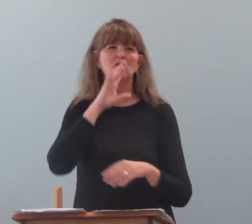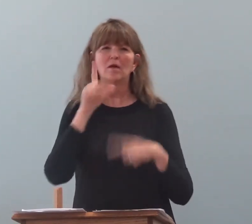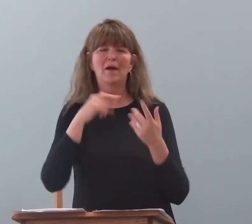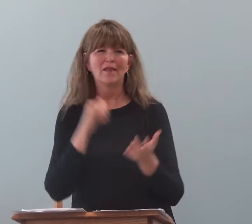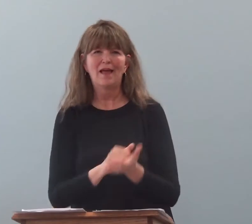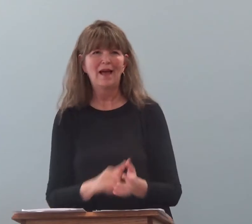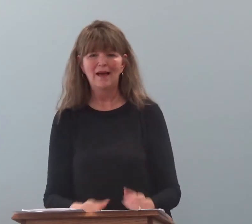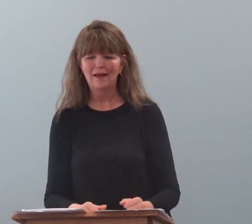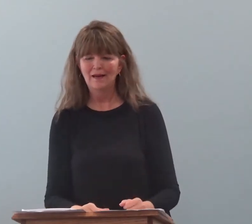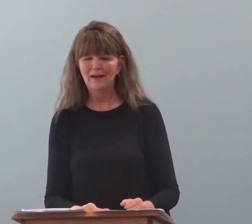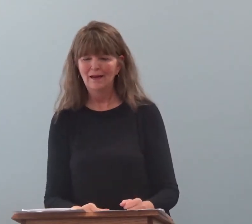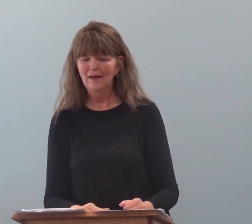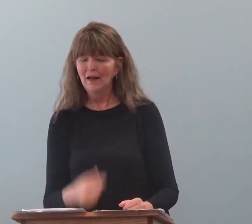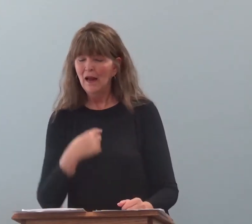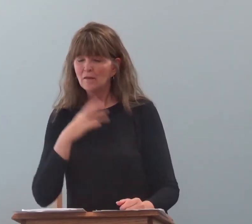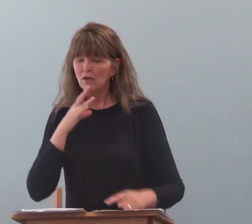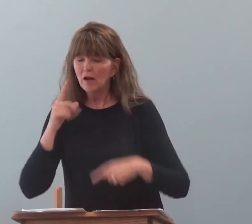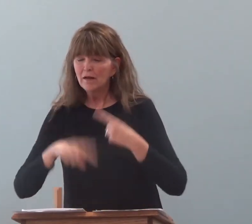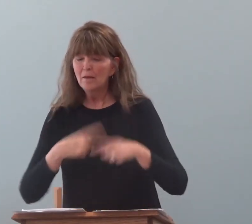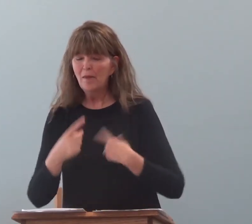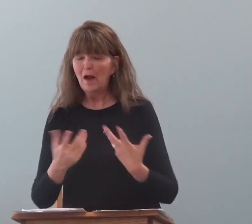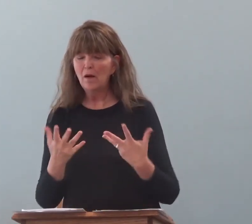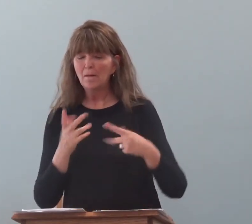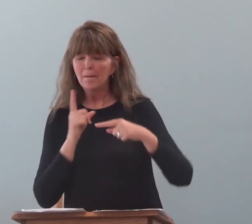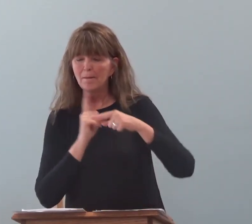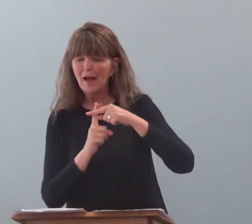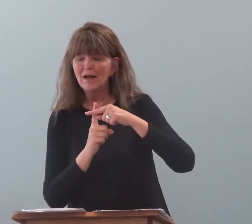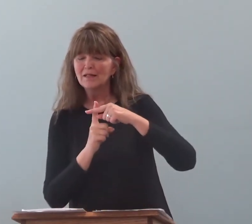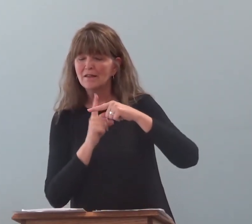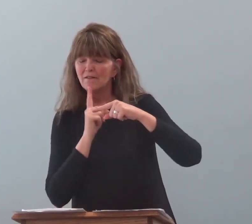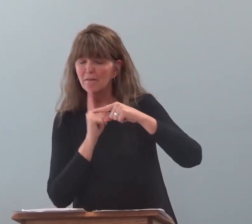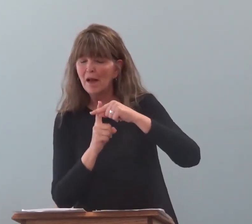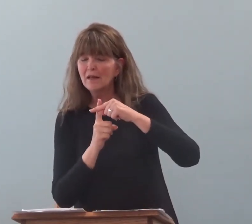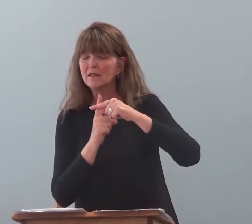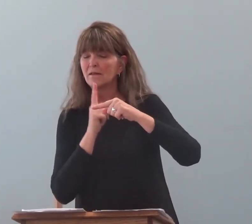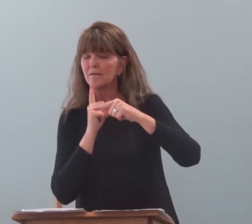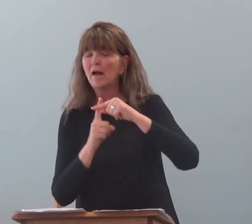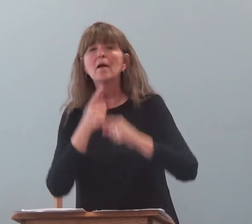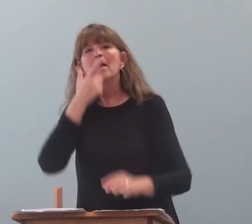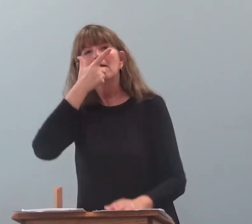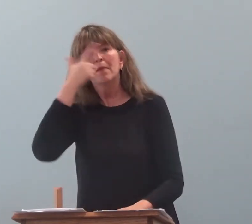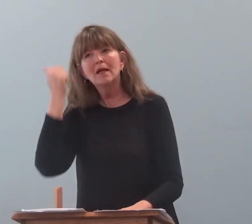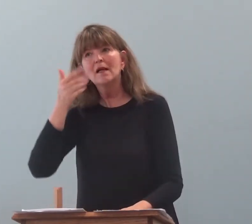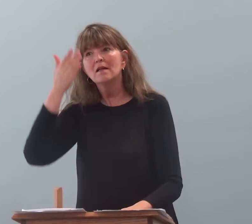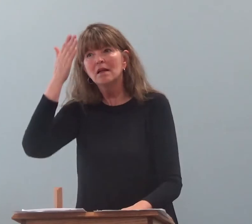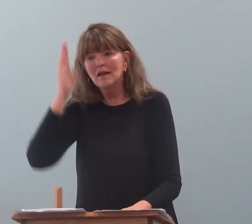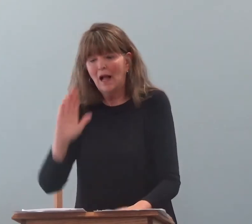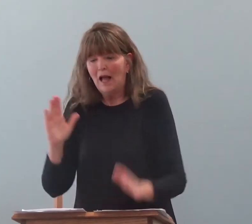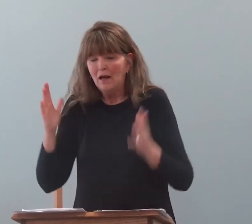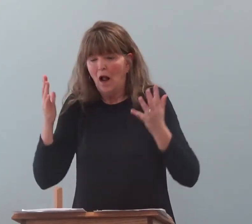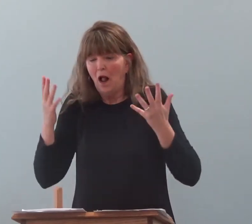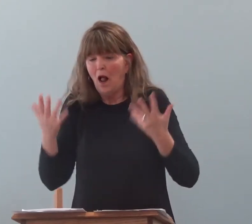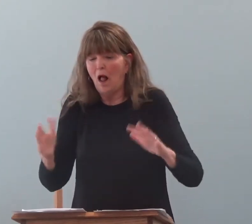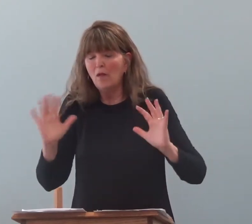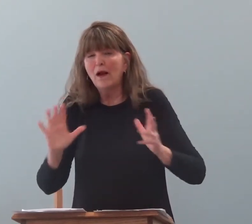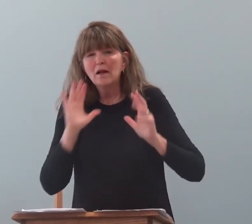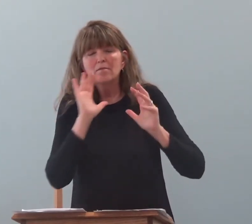then positive things will happen. And I'm not talking about a Harry Potter magic wand at all. I'm